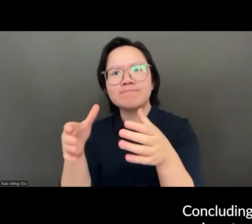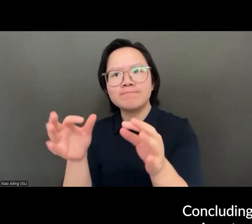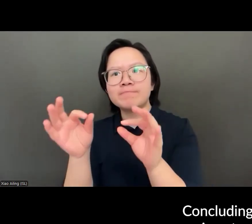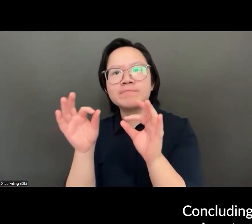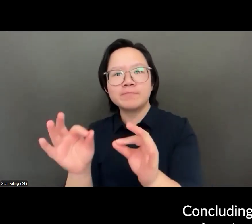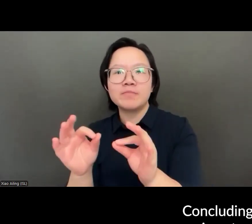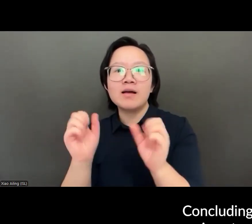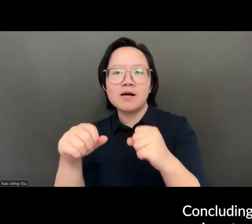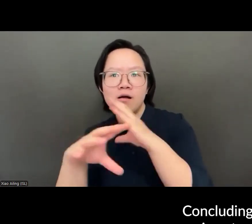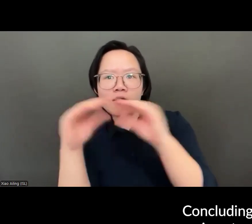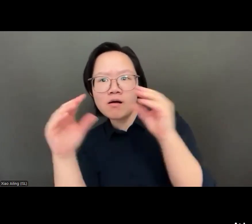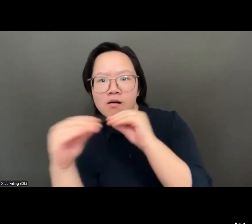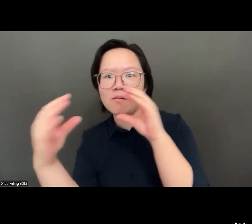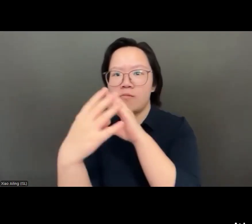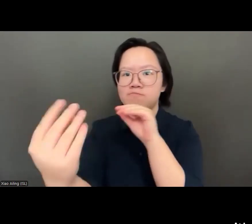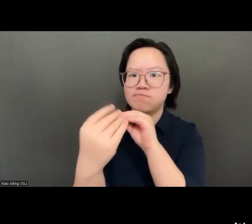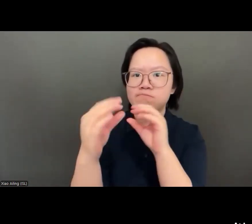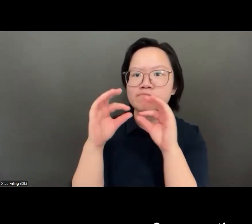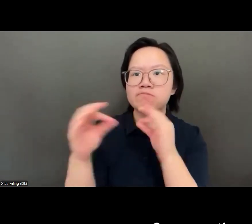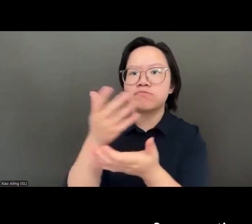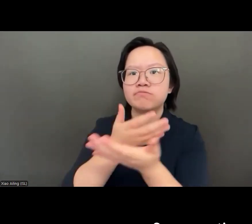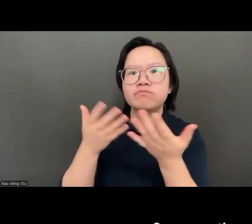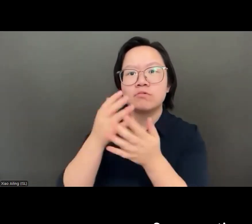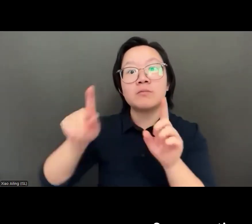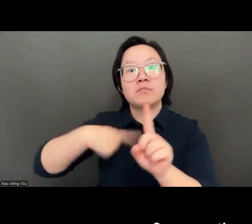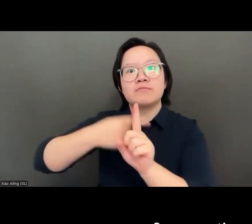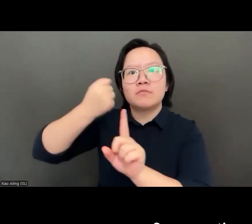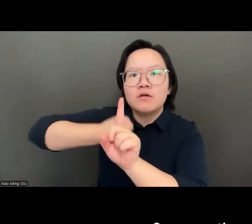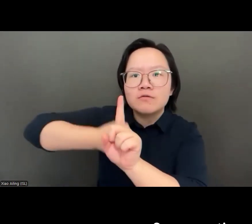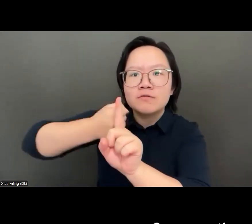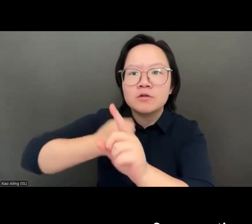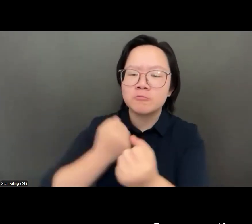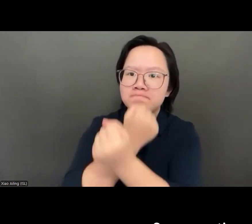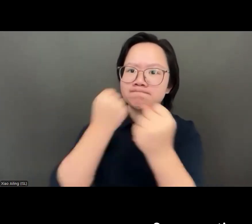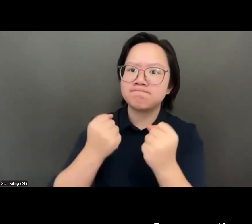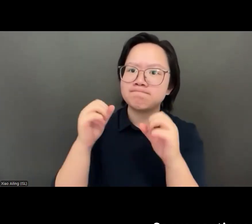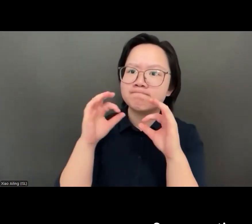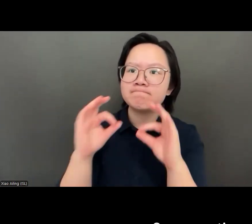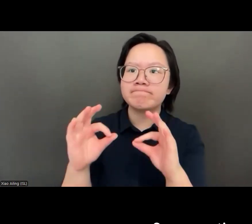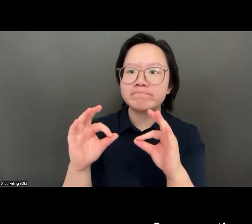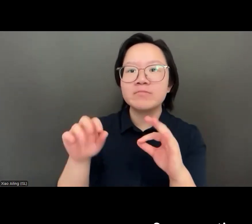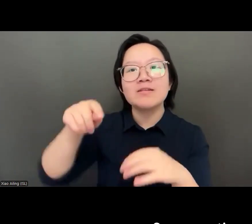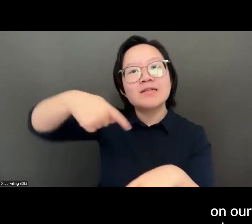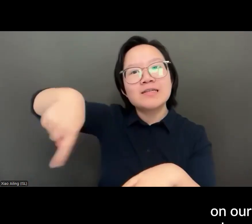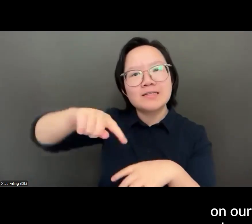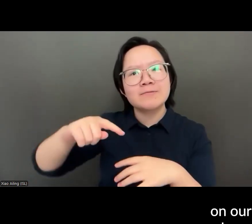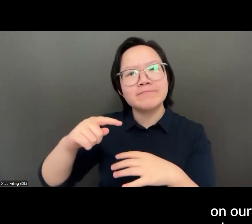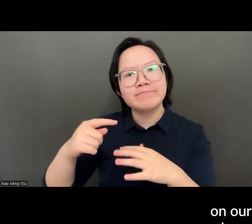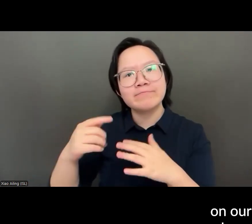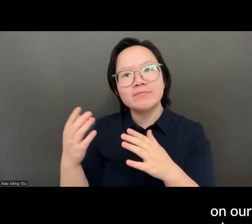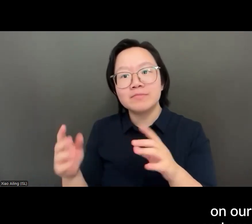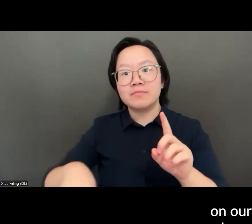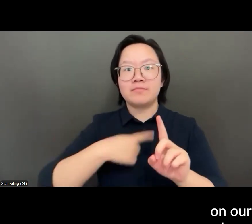is not one-time activity. It's a process. So we continuously monitor and reflect on our